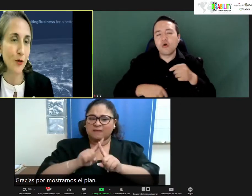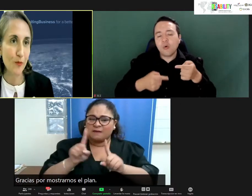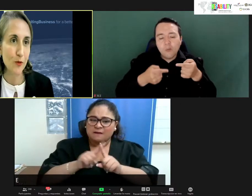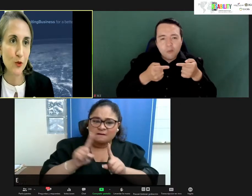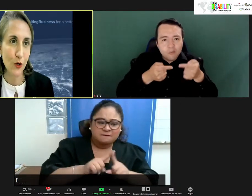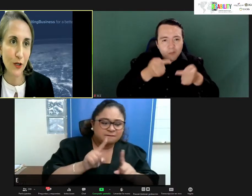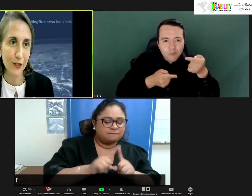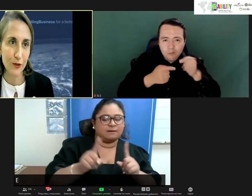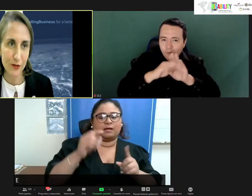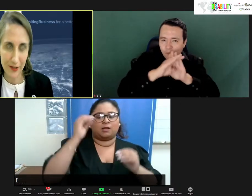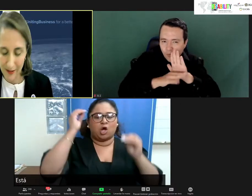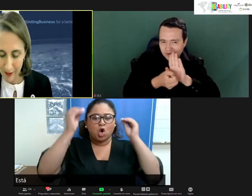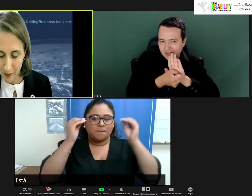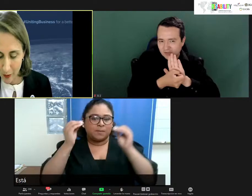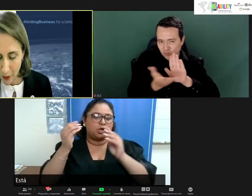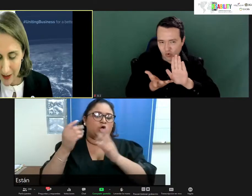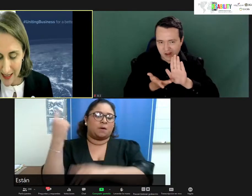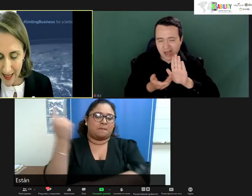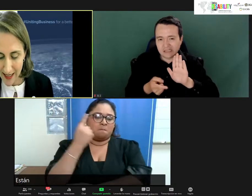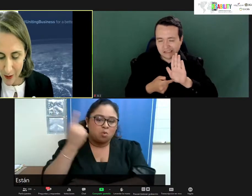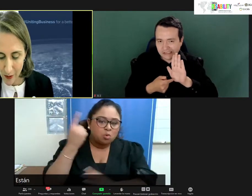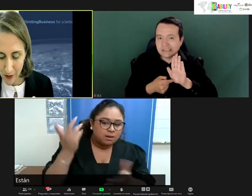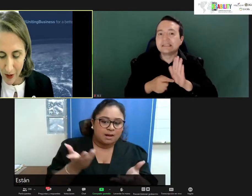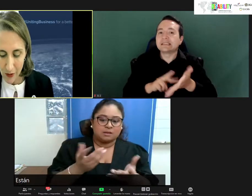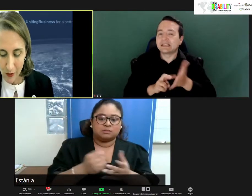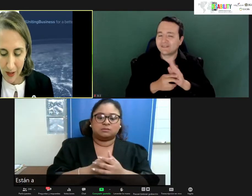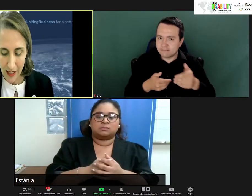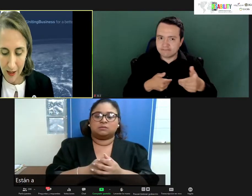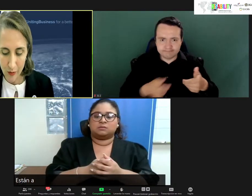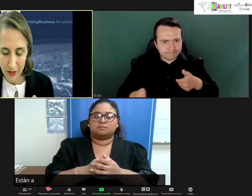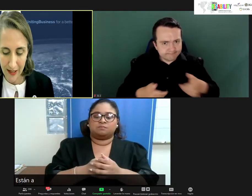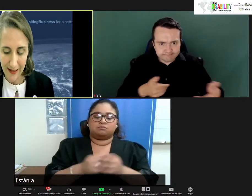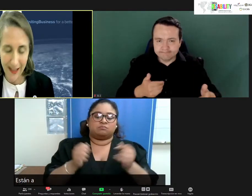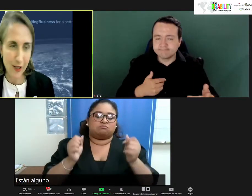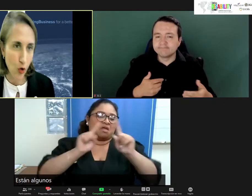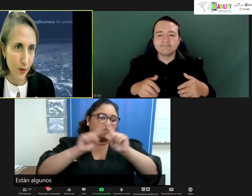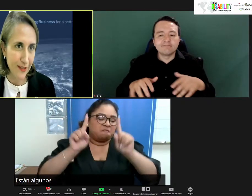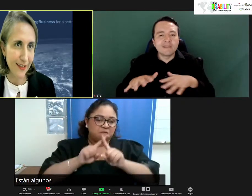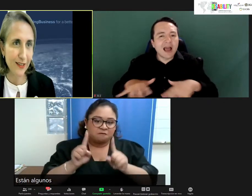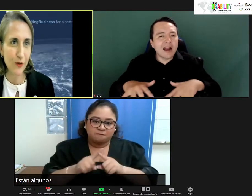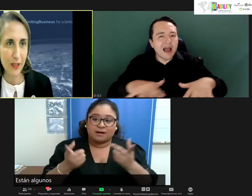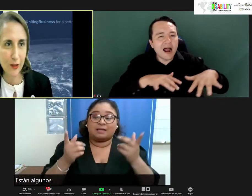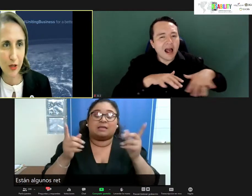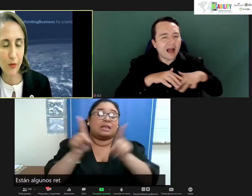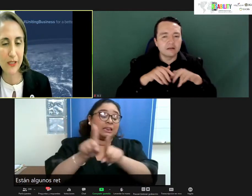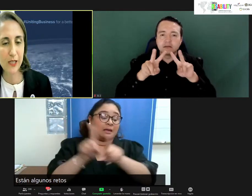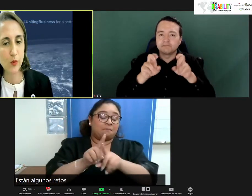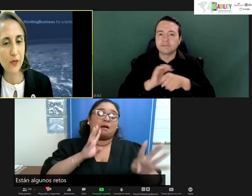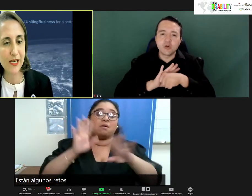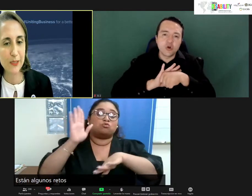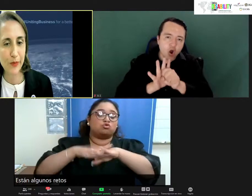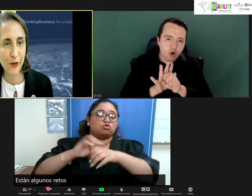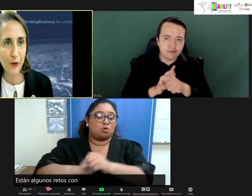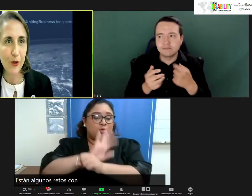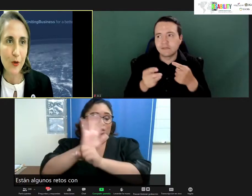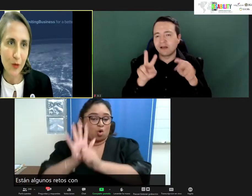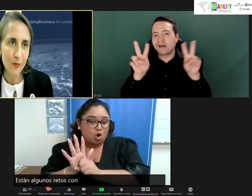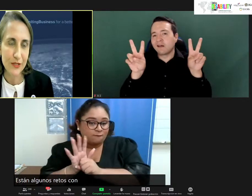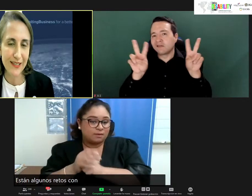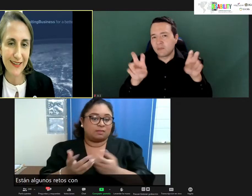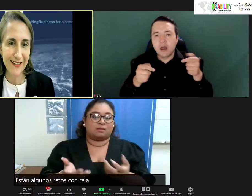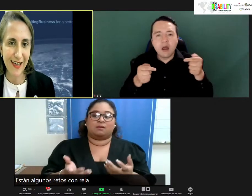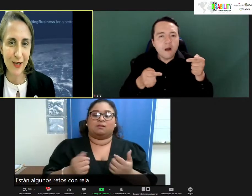through different public policies and then we see several challenges in all of the areas in relation to cova to the